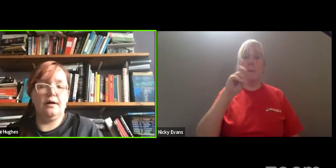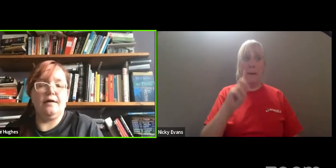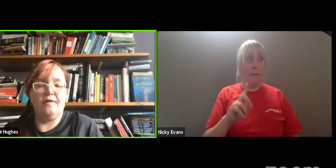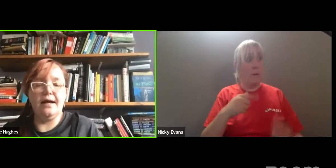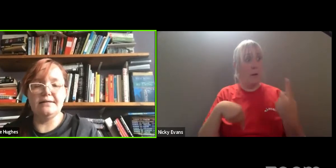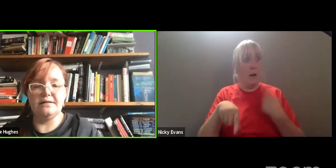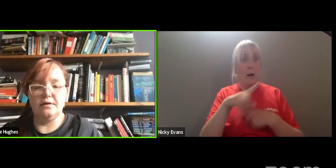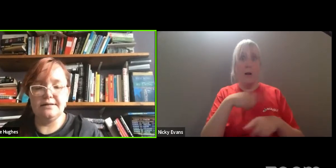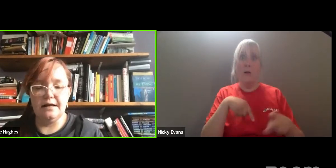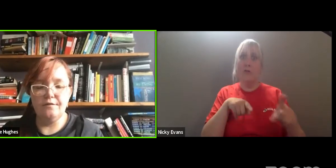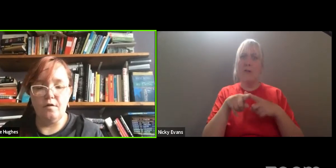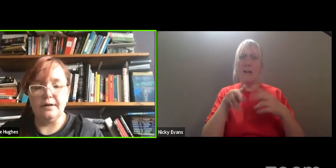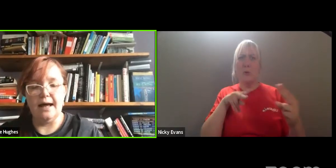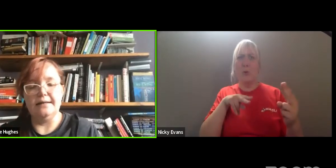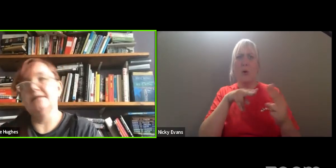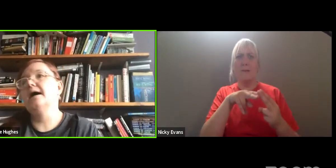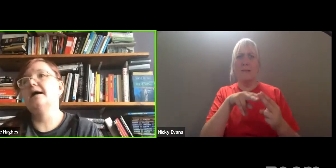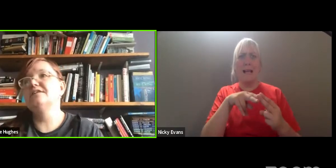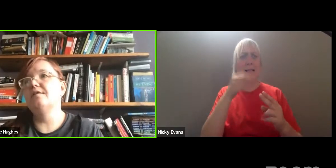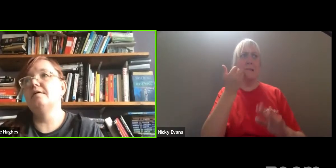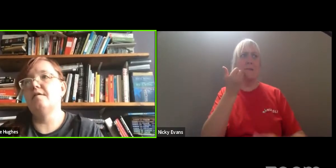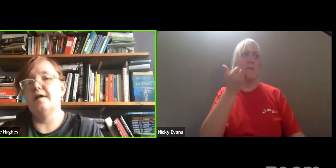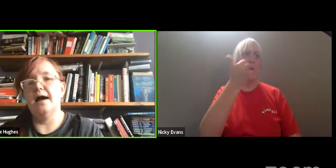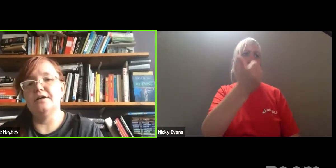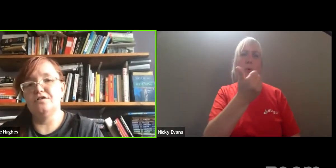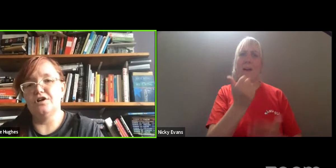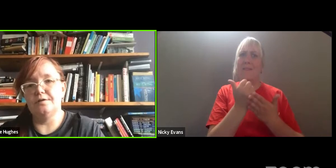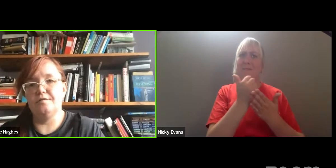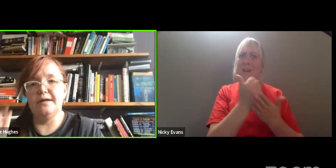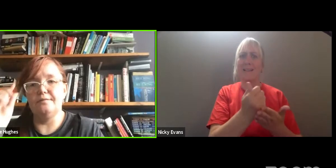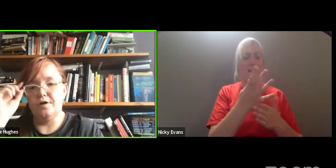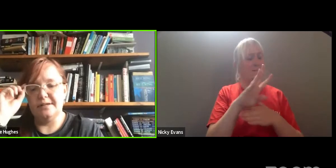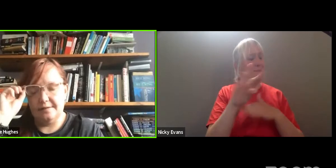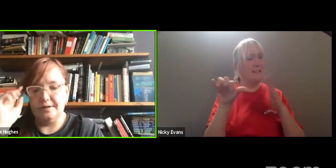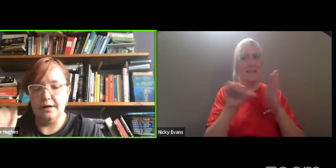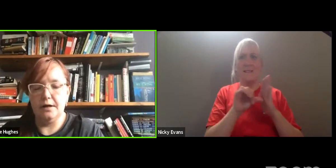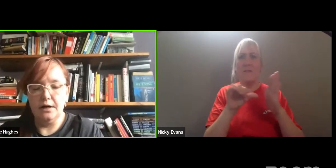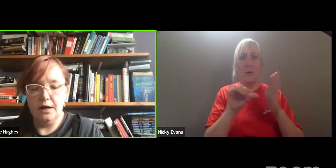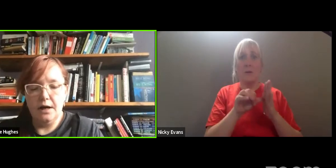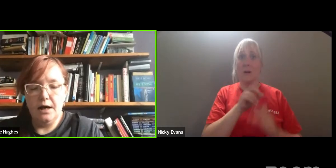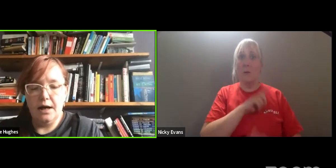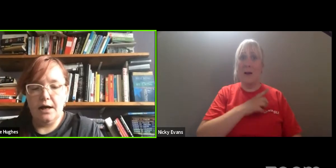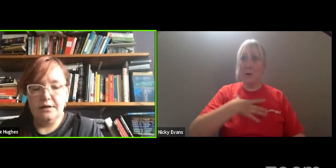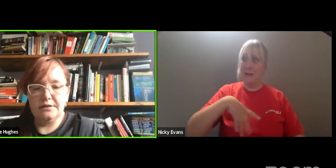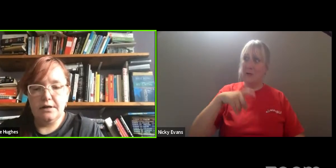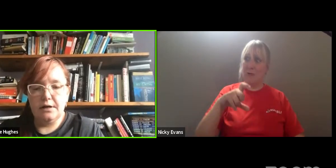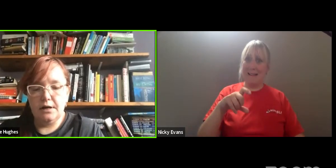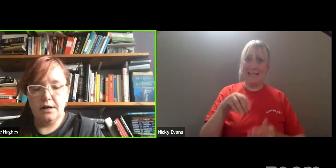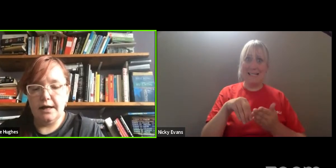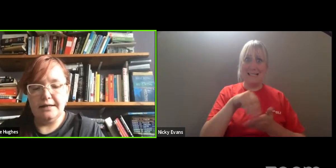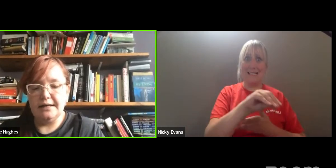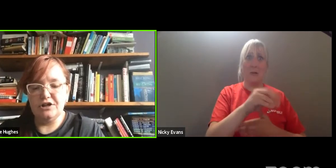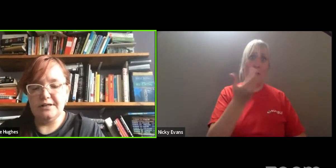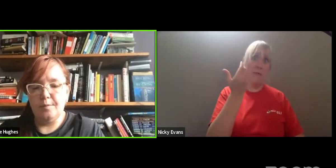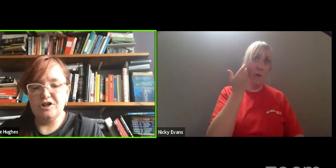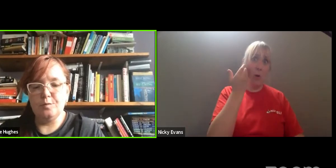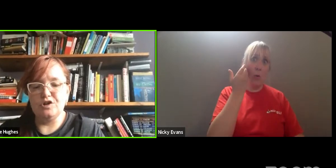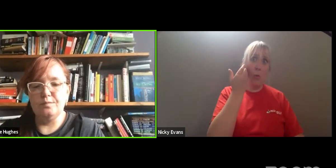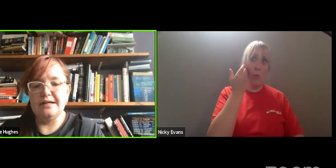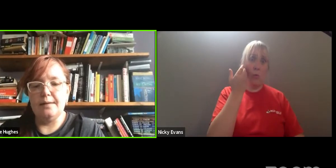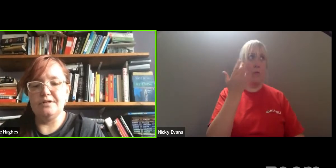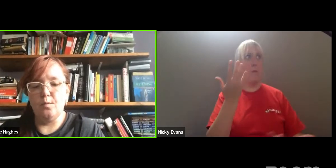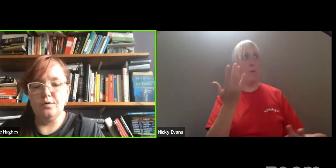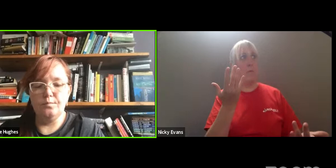to advisors on the telephone lines and that, it's very, very hard. You've got to have credit first, haven't you? And it's just